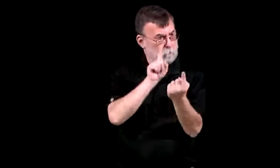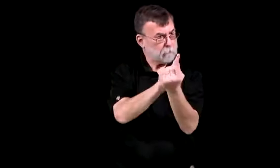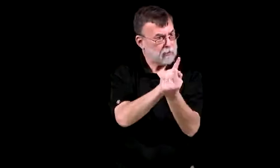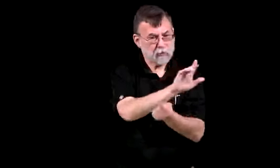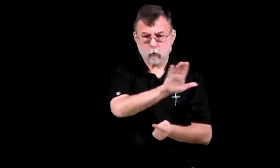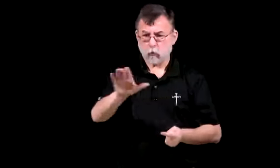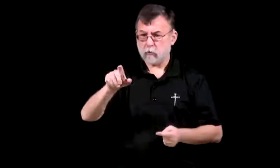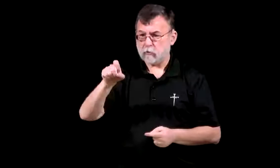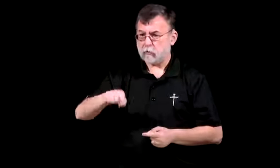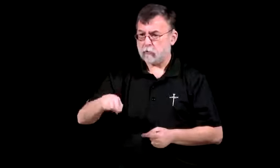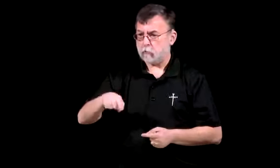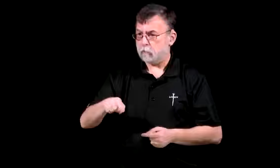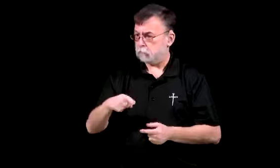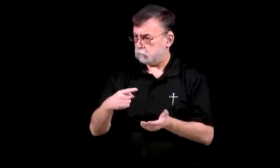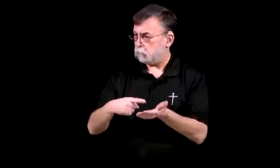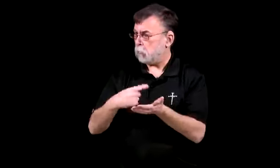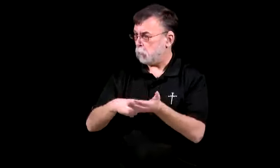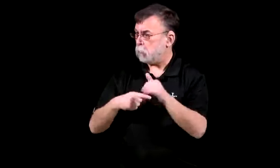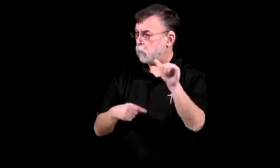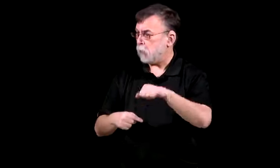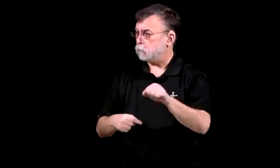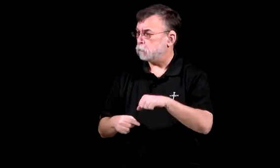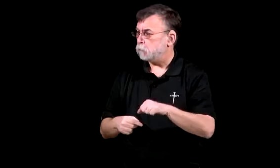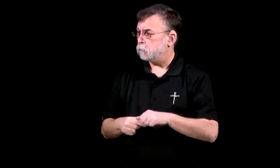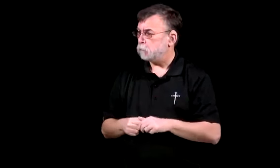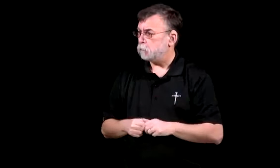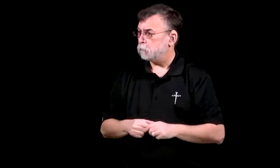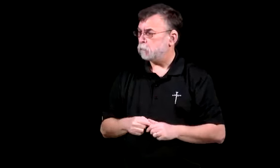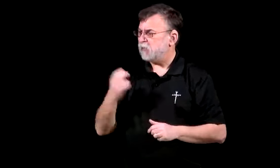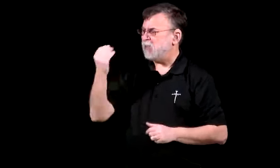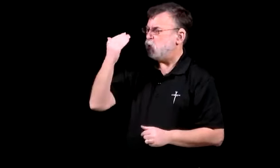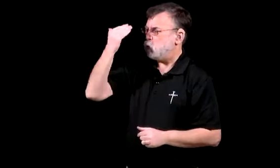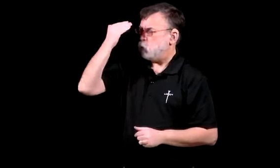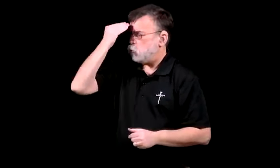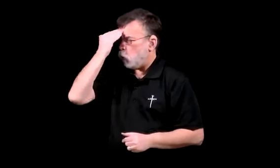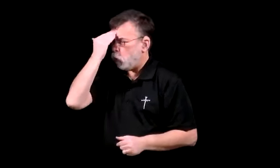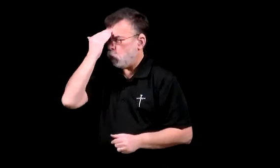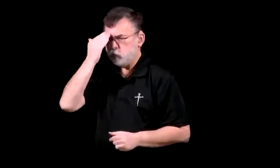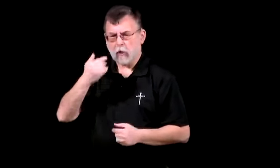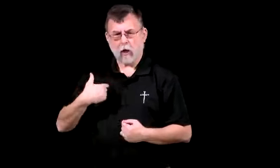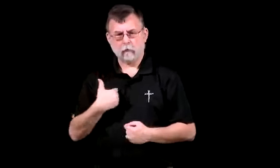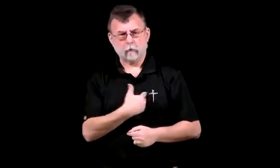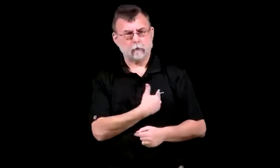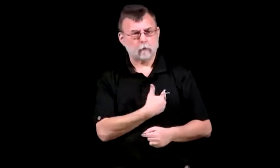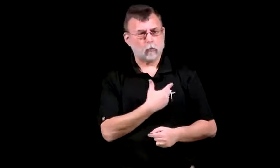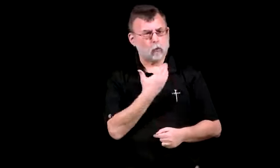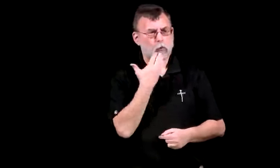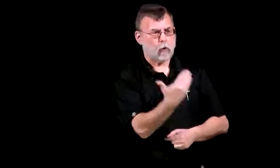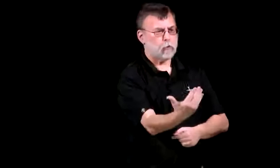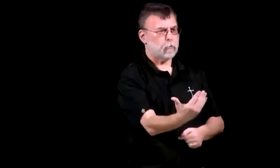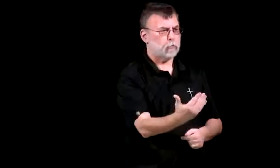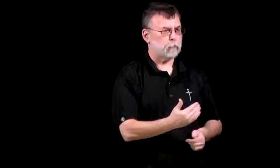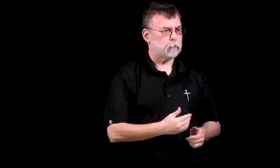God, God will meet your needs. Sometimes the answer is yes, but he knows us